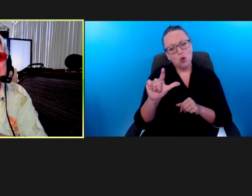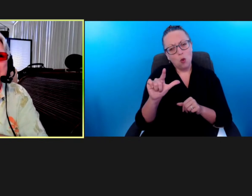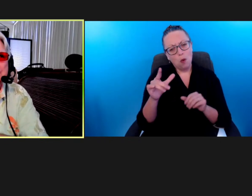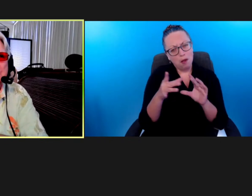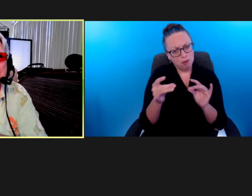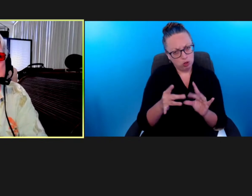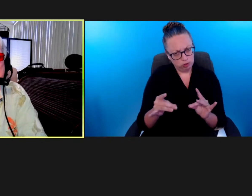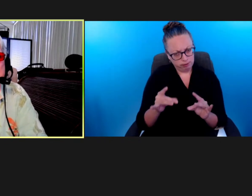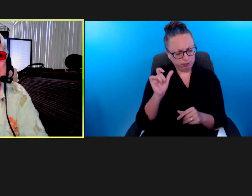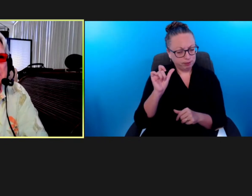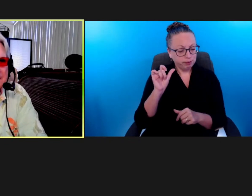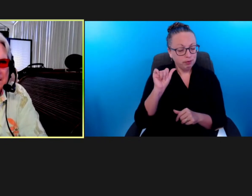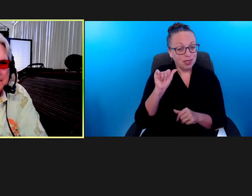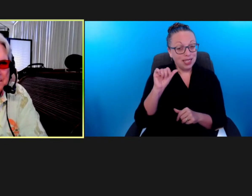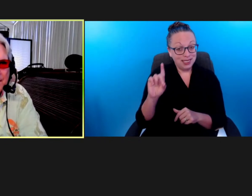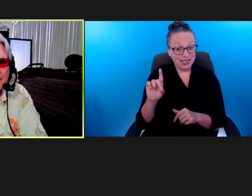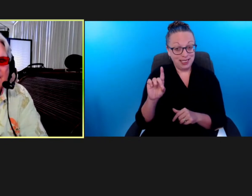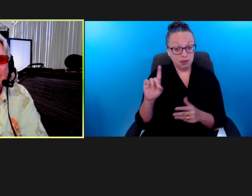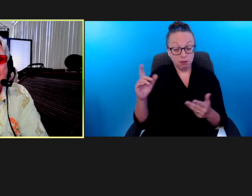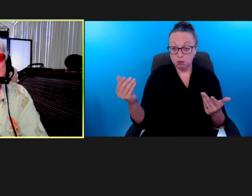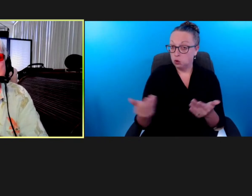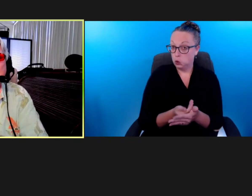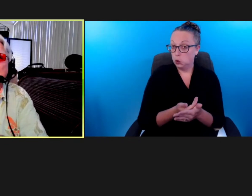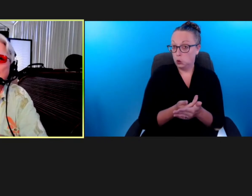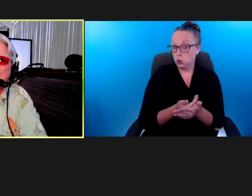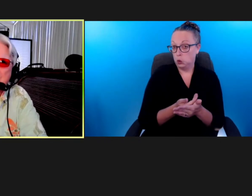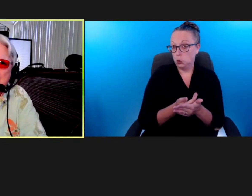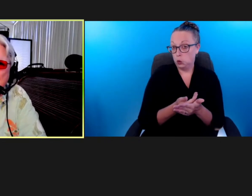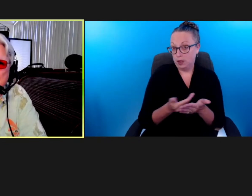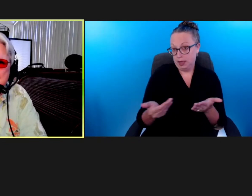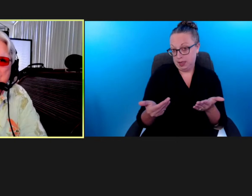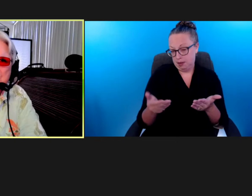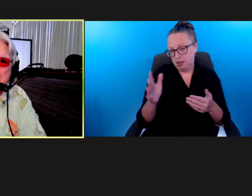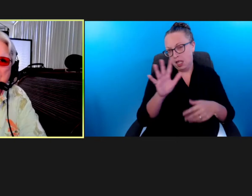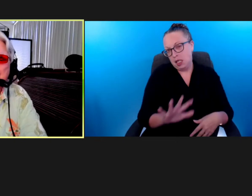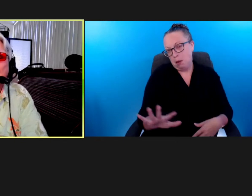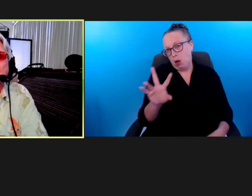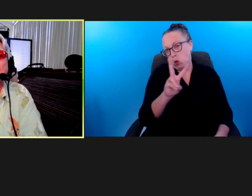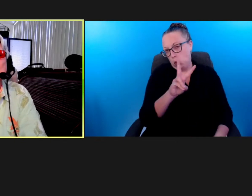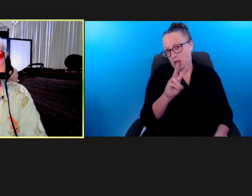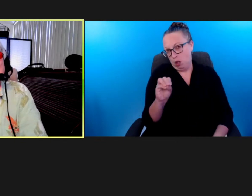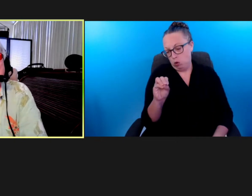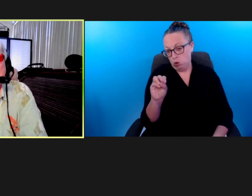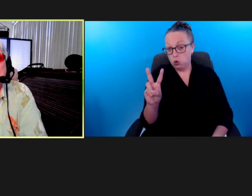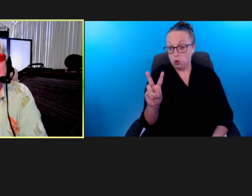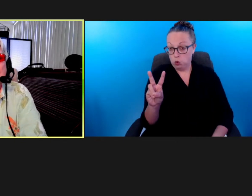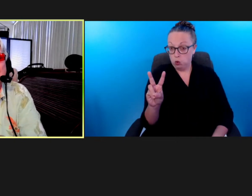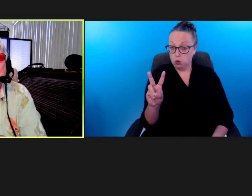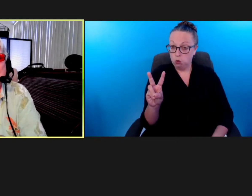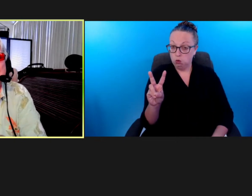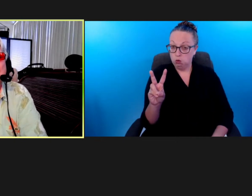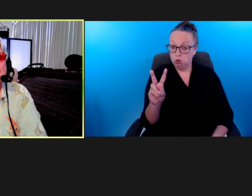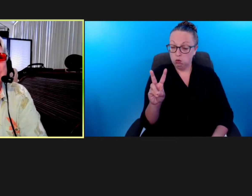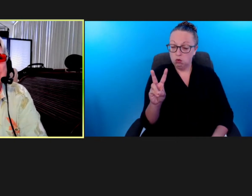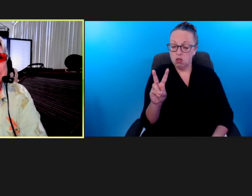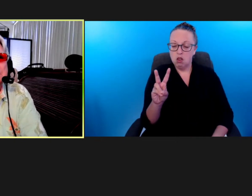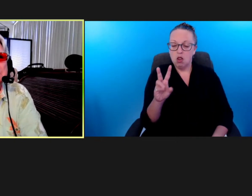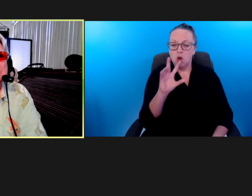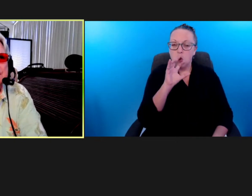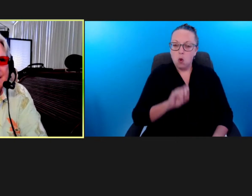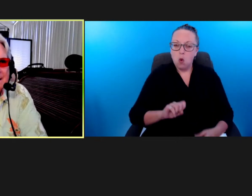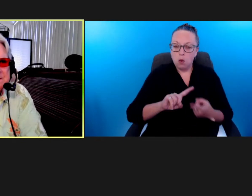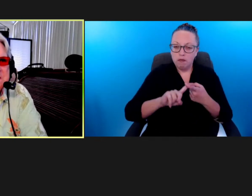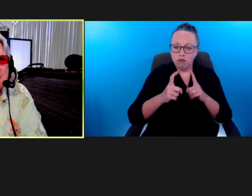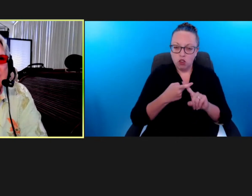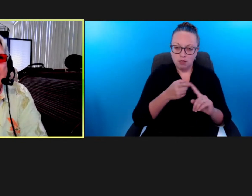audio description is a new thing. And in about 2002, I was approached by an old friend named